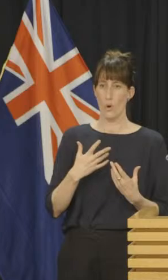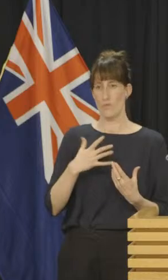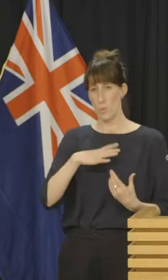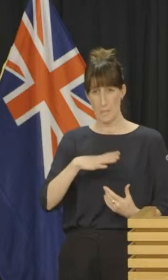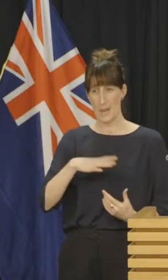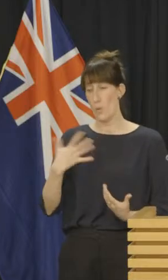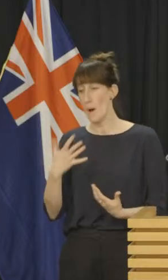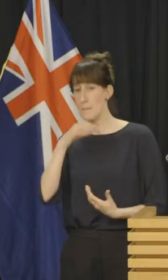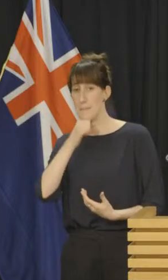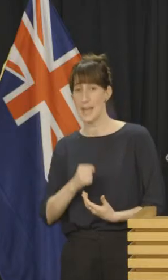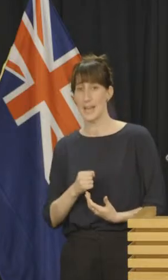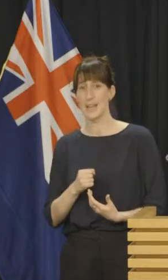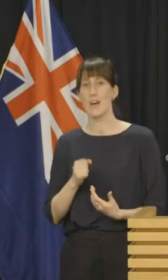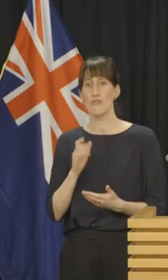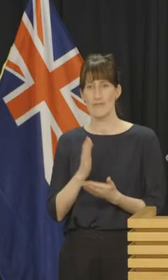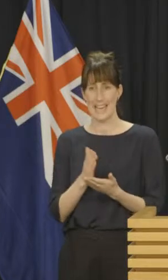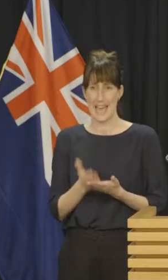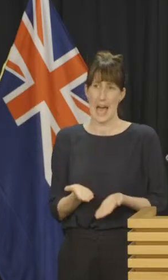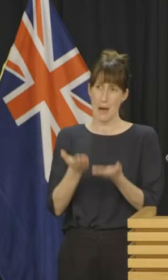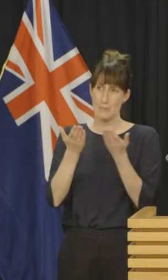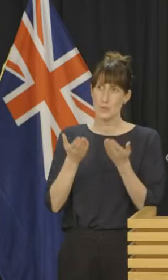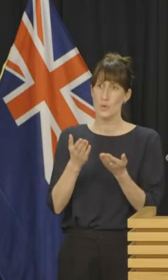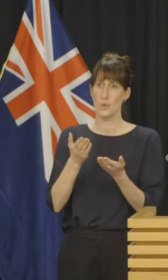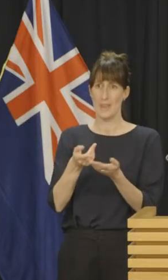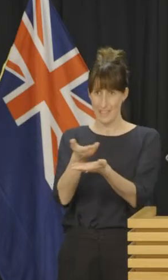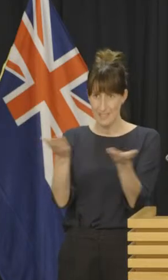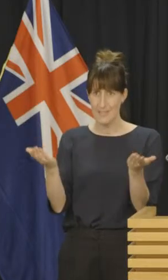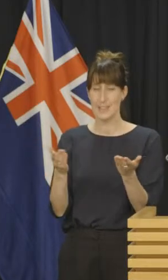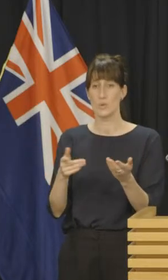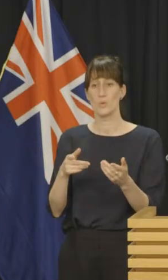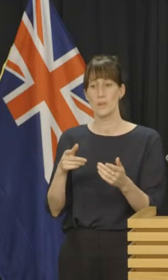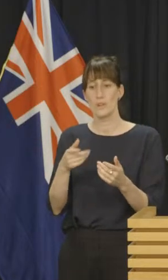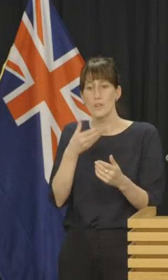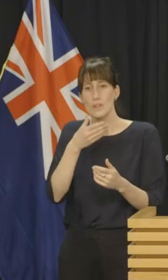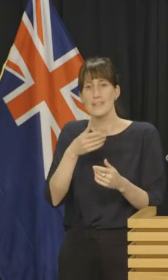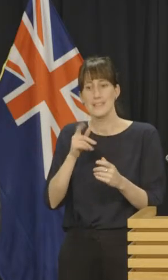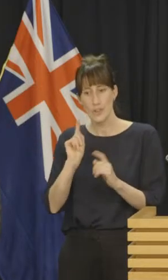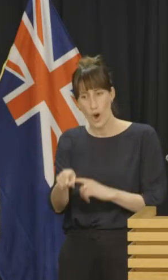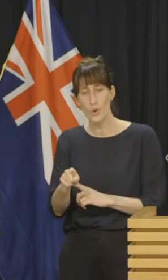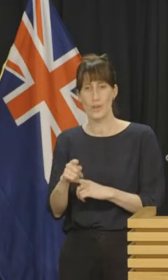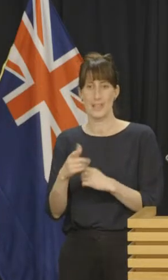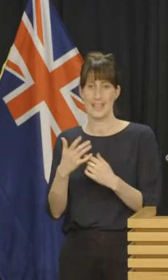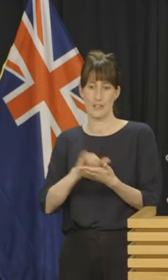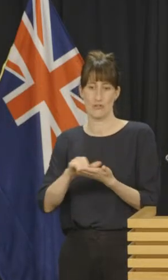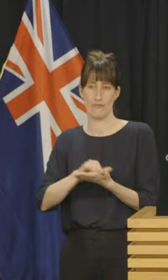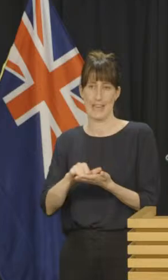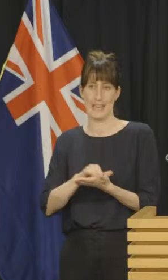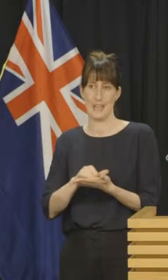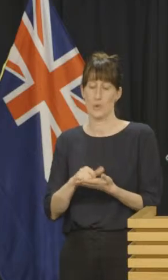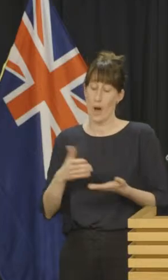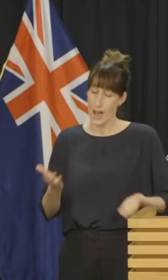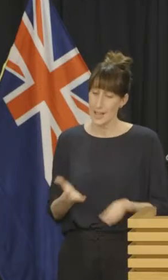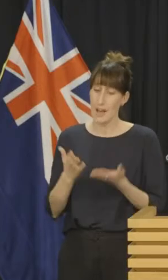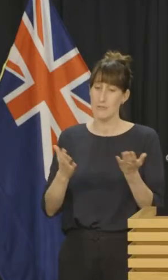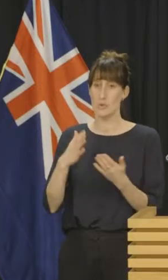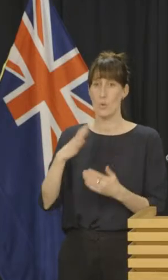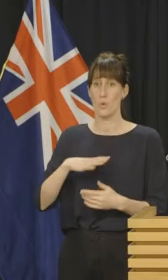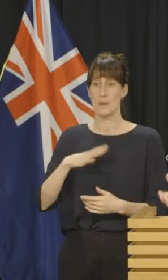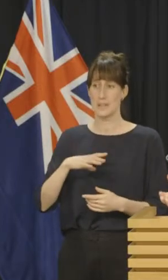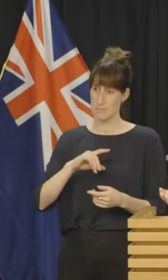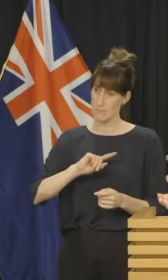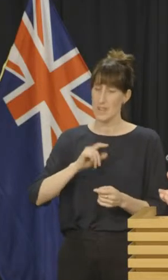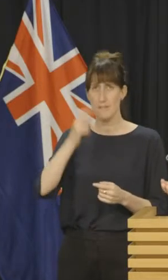screened, and I strongly encourage all women to continue as part of the extant program while we go through the work that needs to be